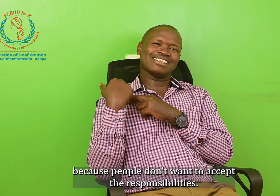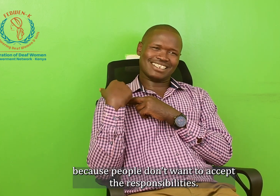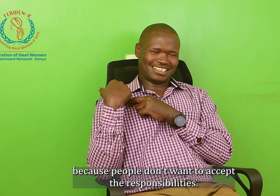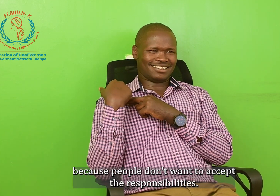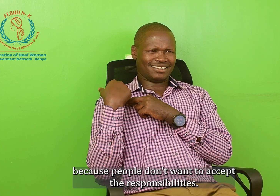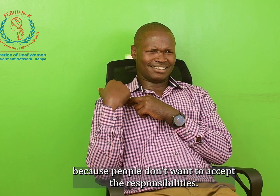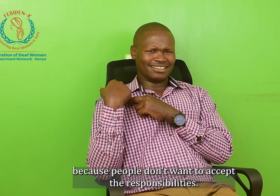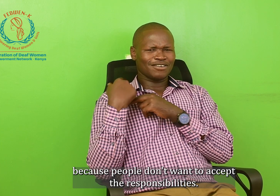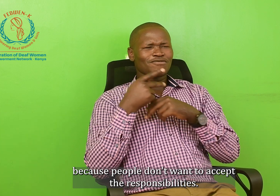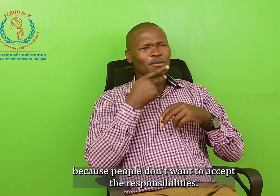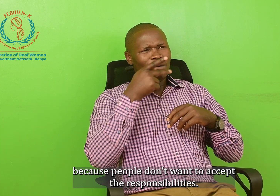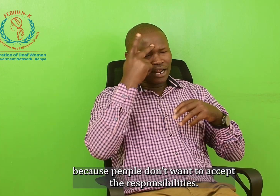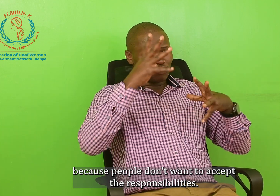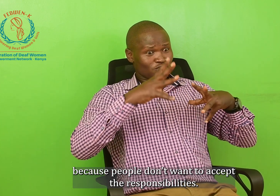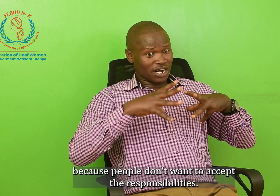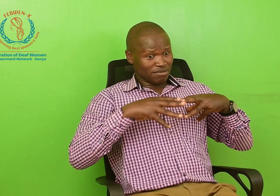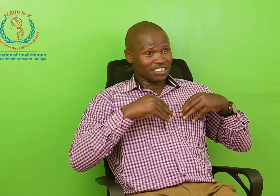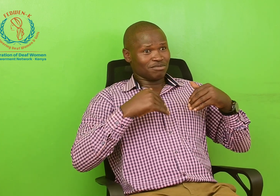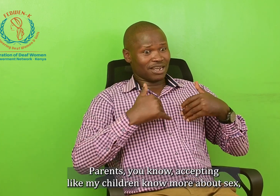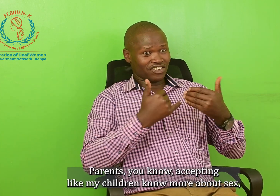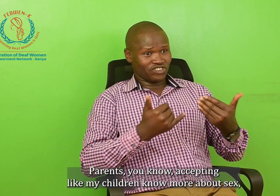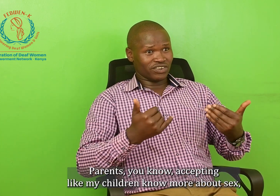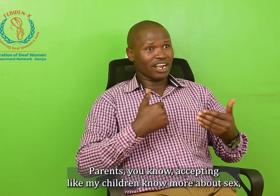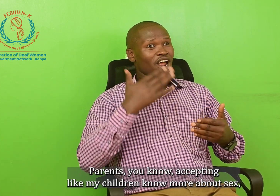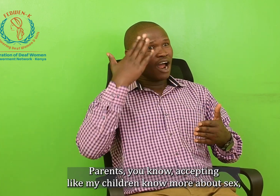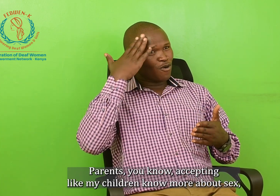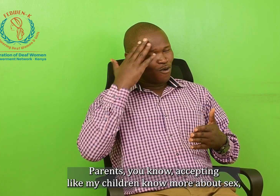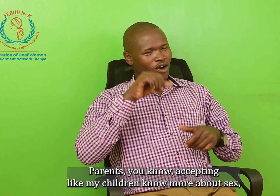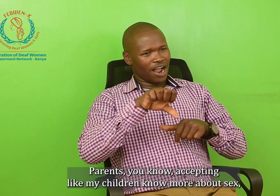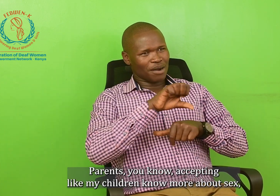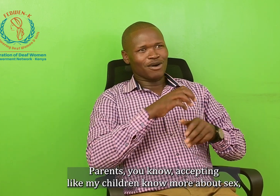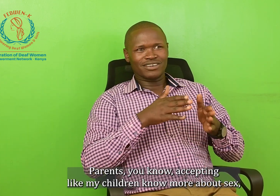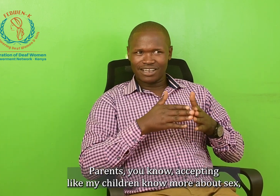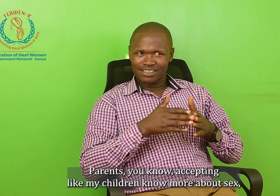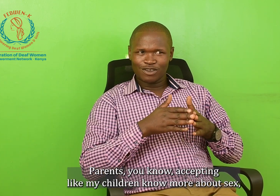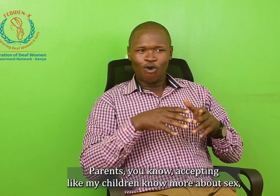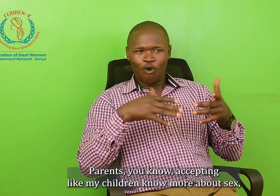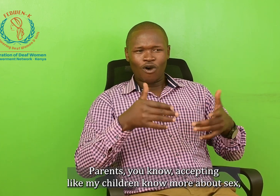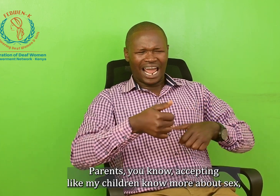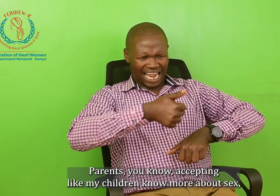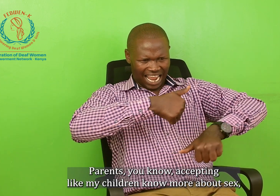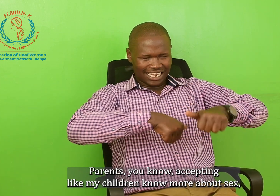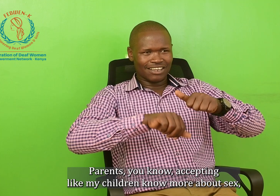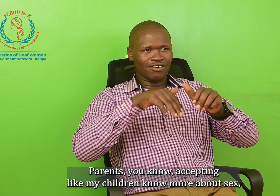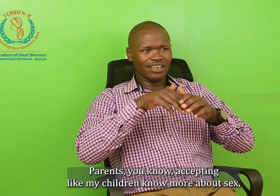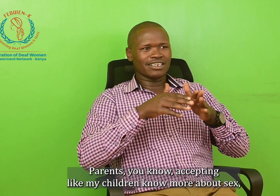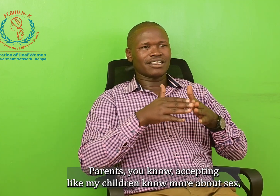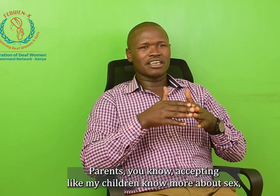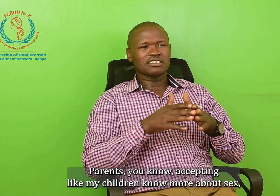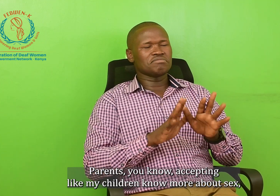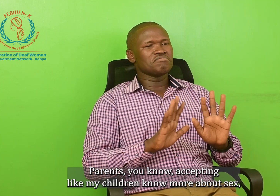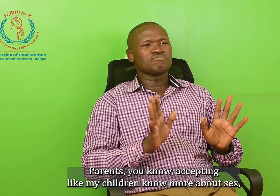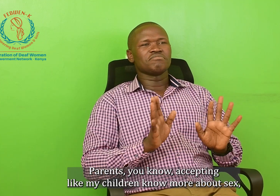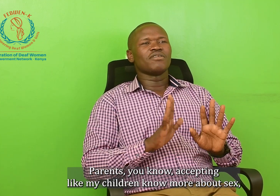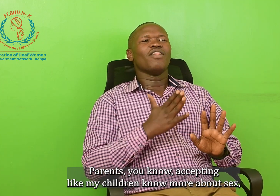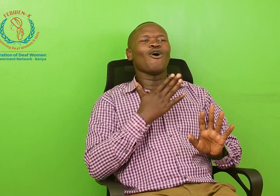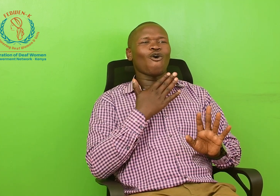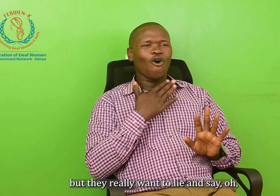to accept responsibilities. Parents, accepting like, my children know more about sex, but